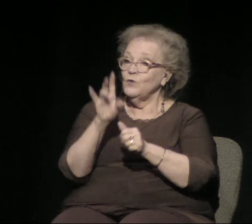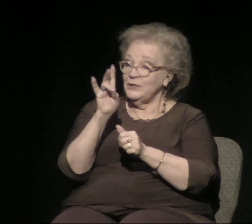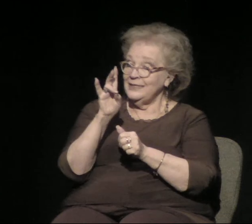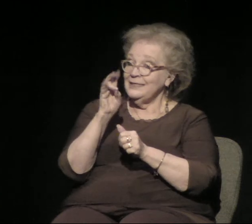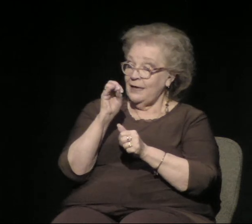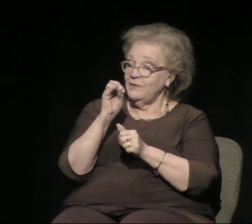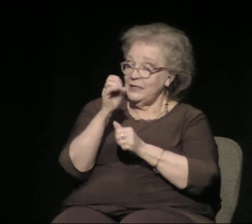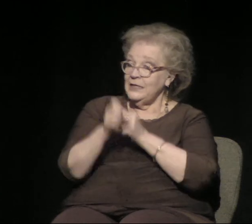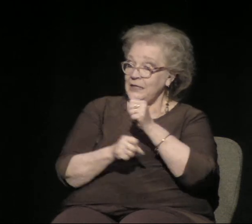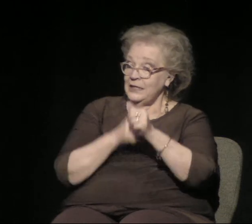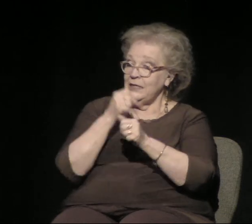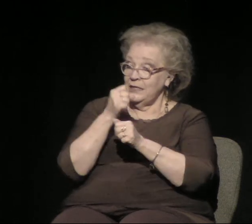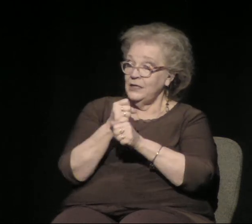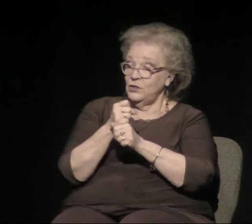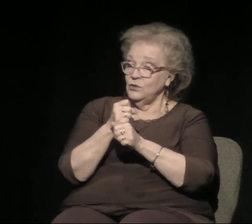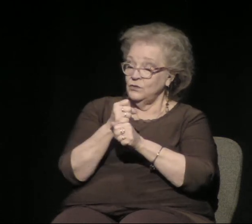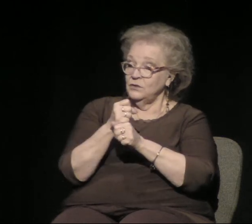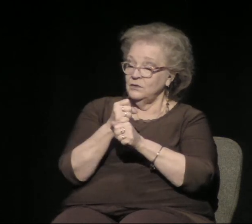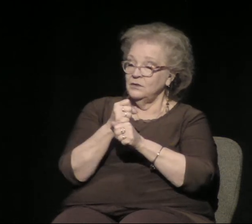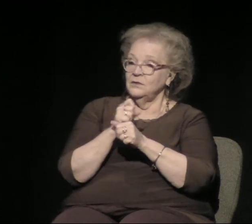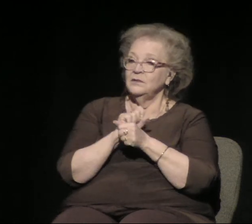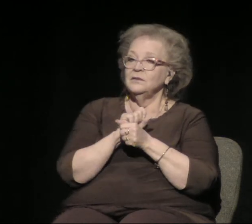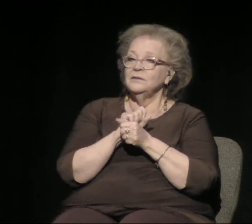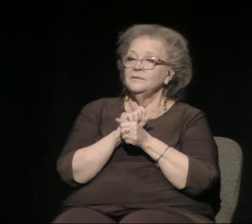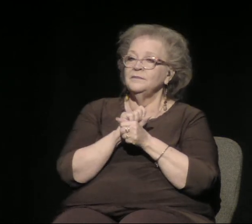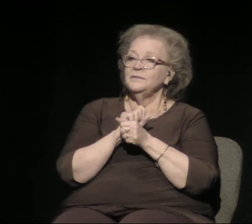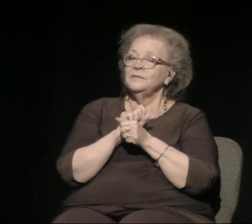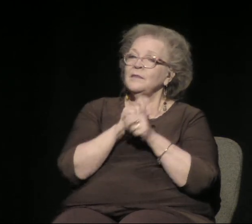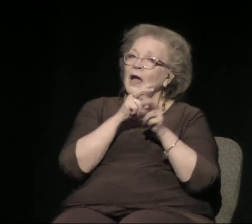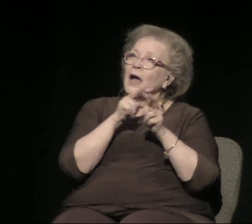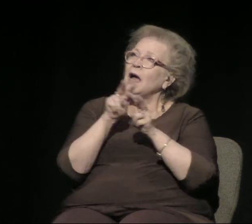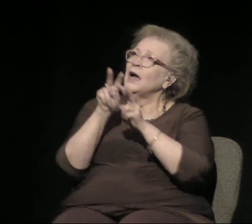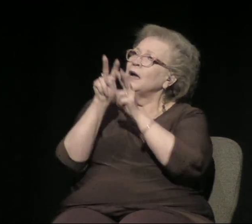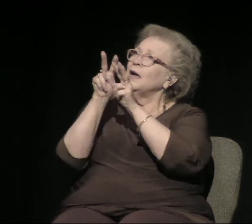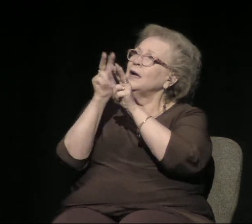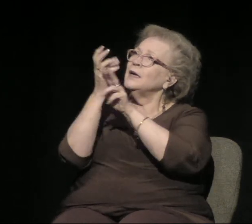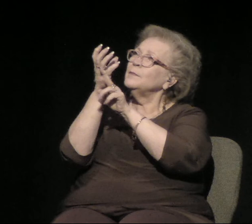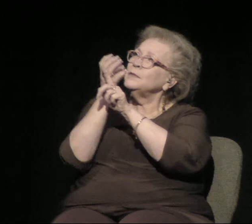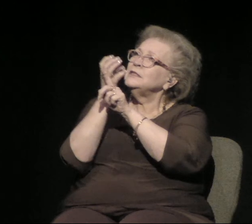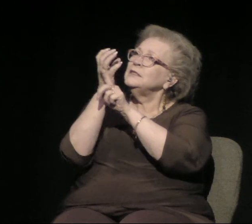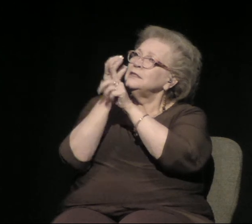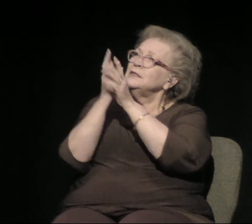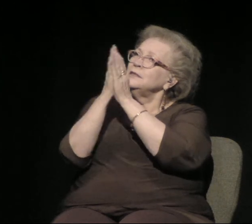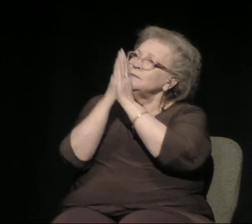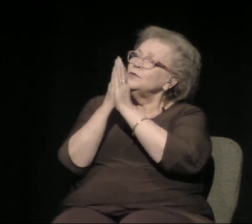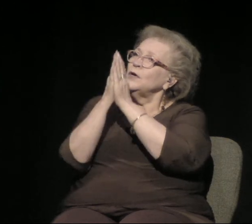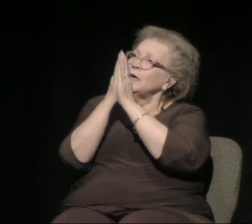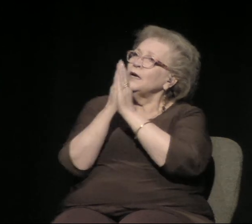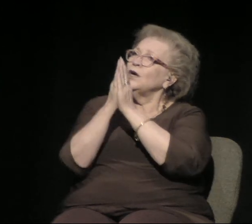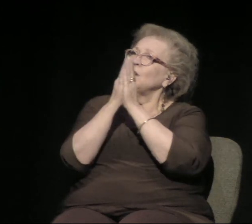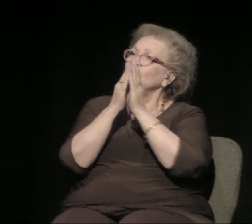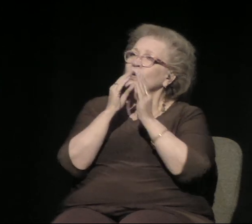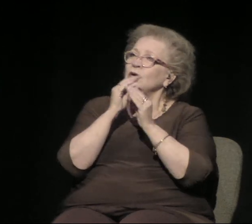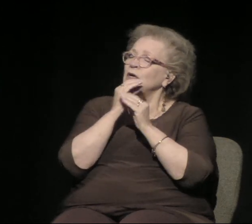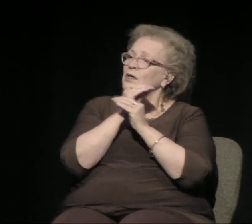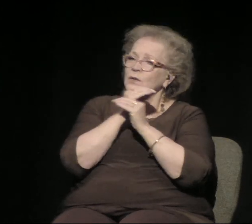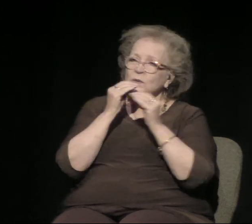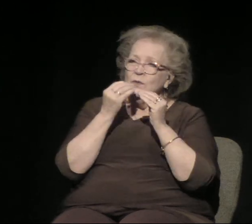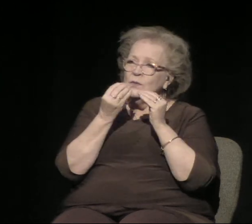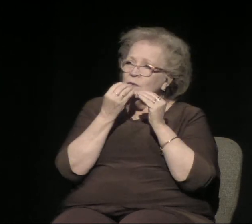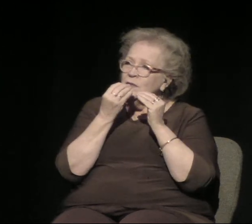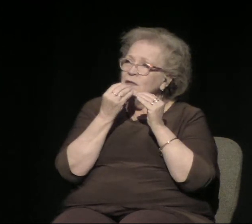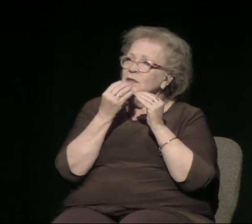years. So I turned to the Lord God and pleaded with him in prayer and petition, in fasting and in sackcloth